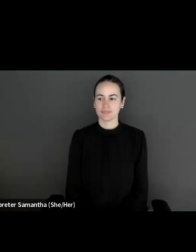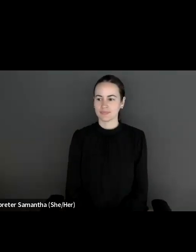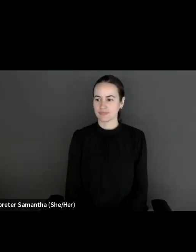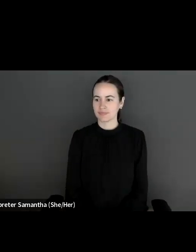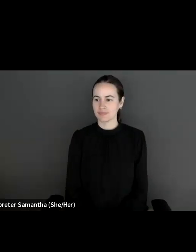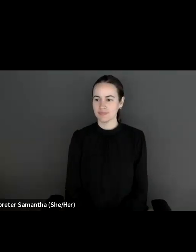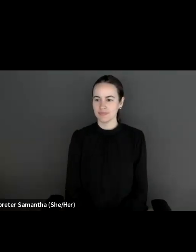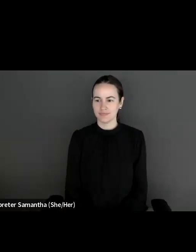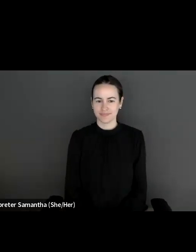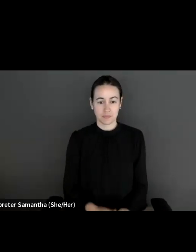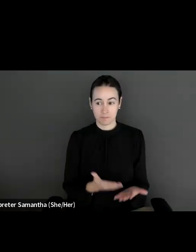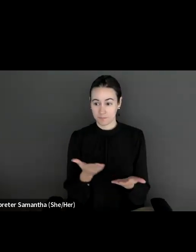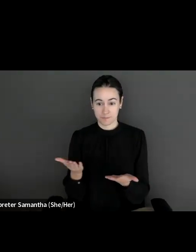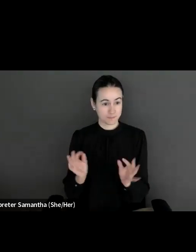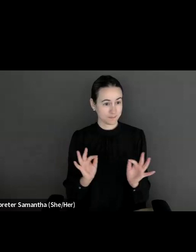Anyone?